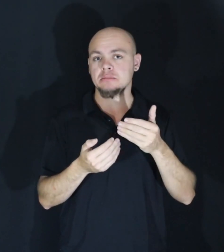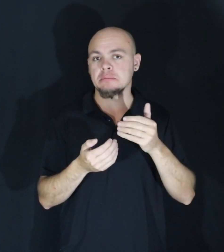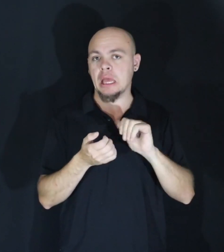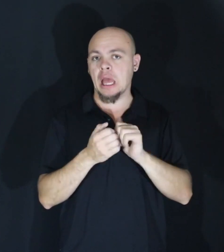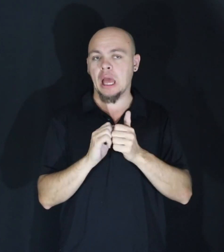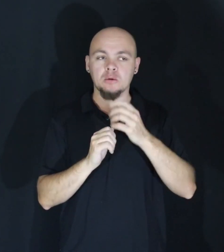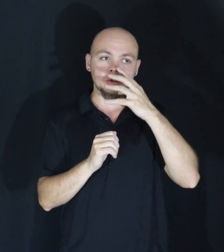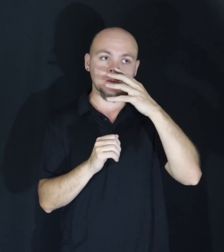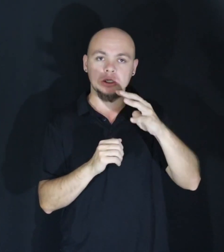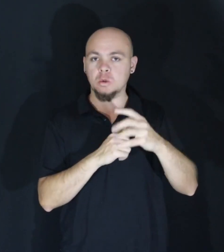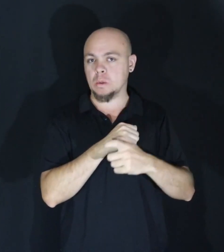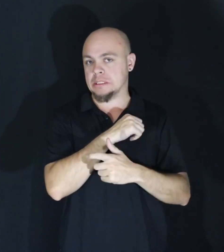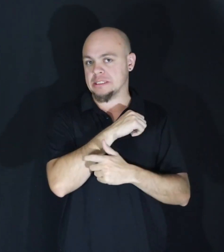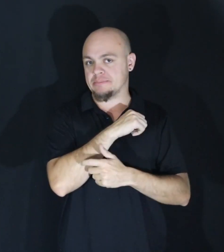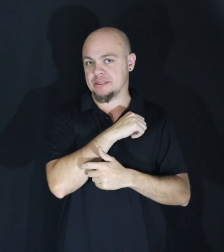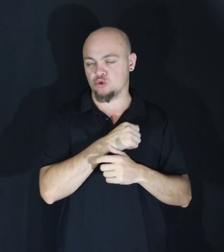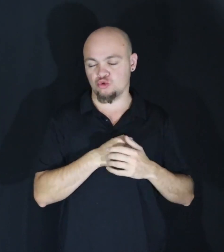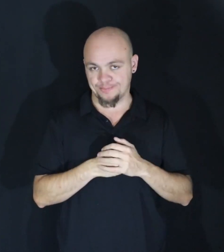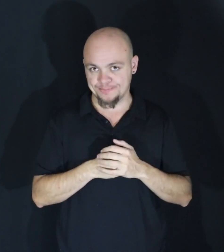tune out temptation.